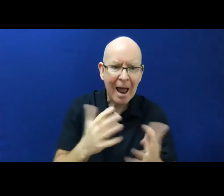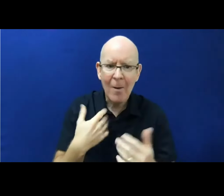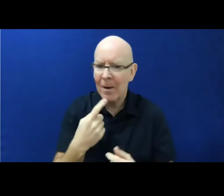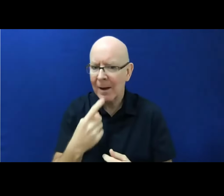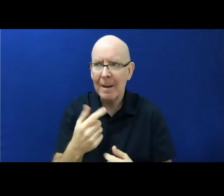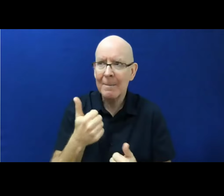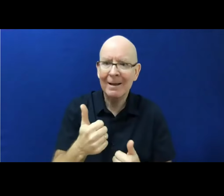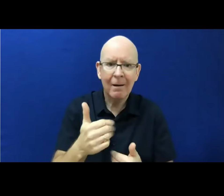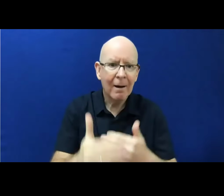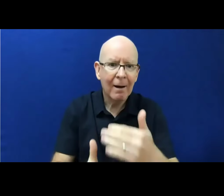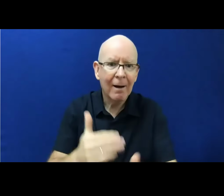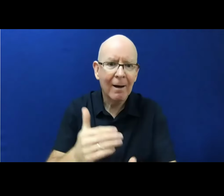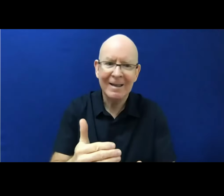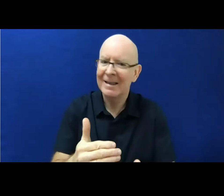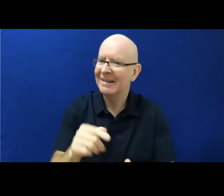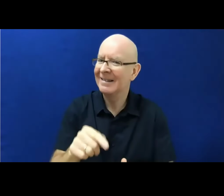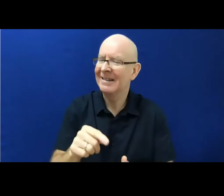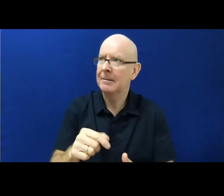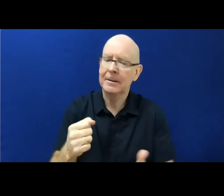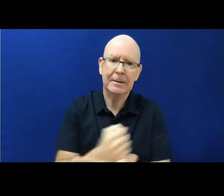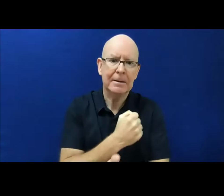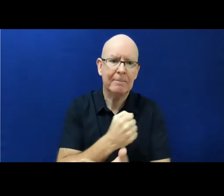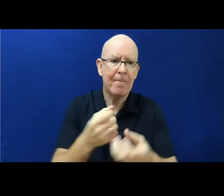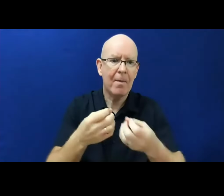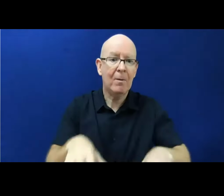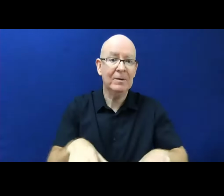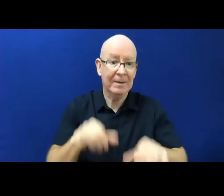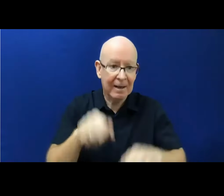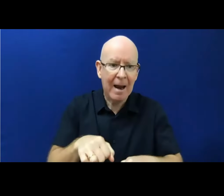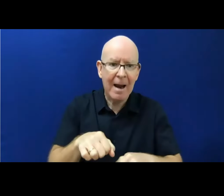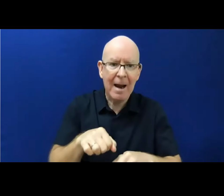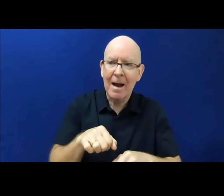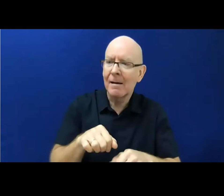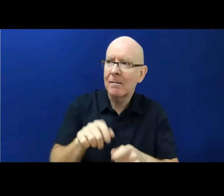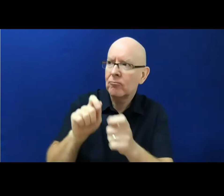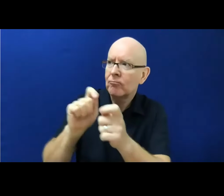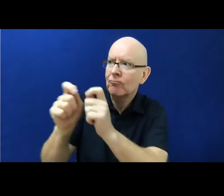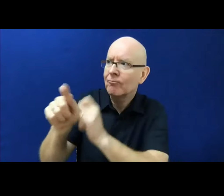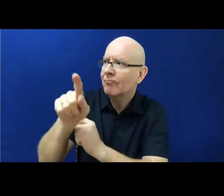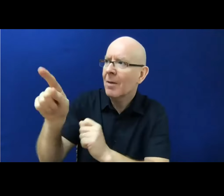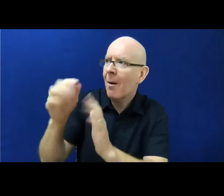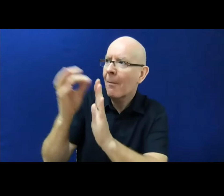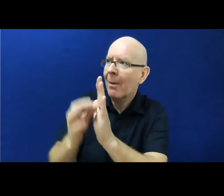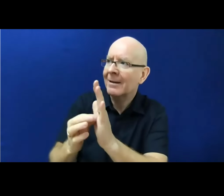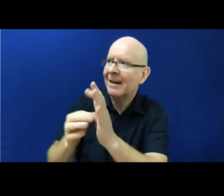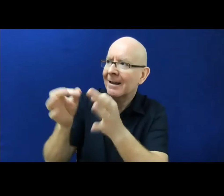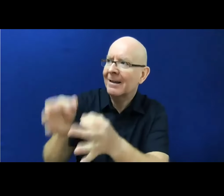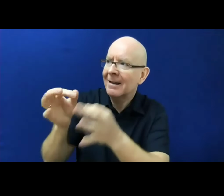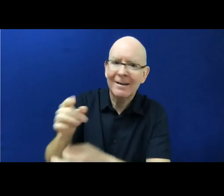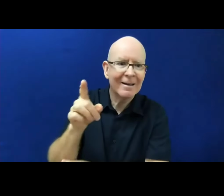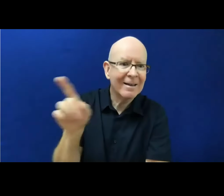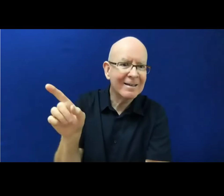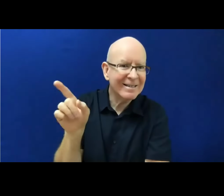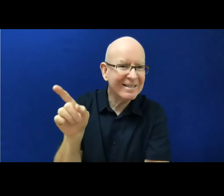stop. But in any case, my final message, because I know that you have a lot of young researchers here, people that is studying in